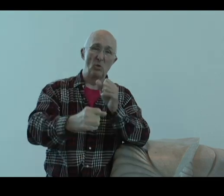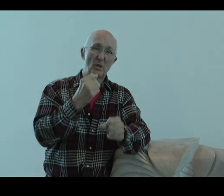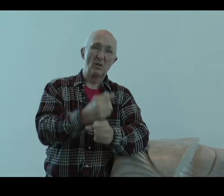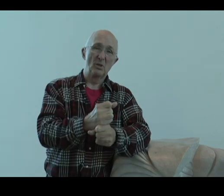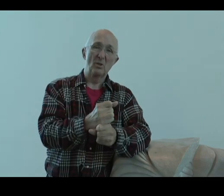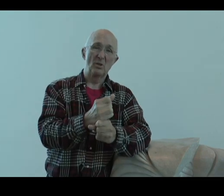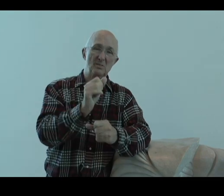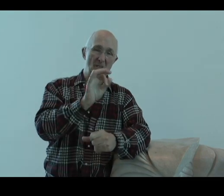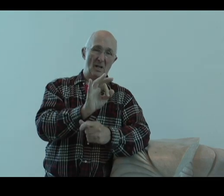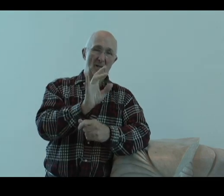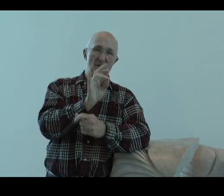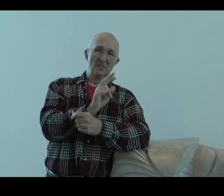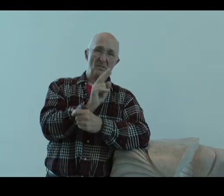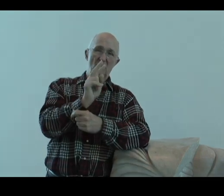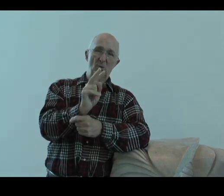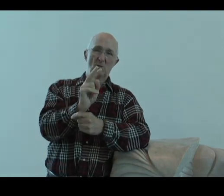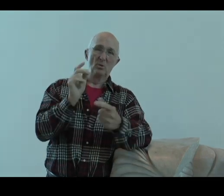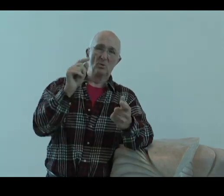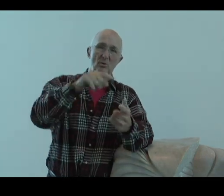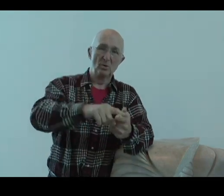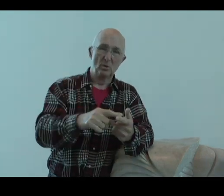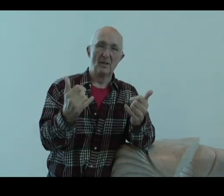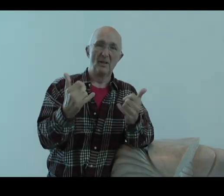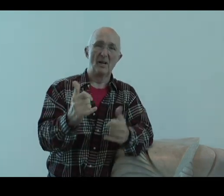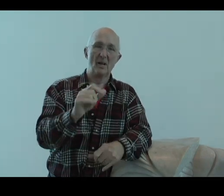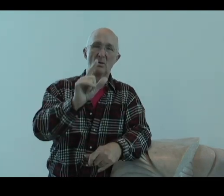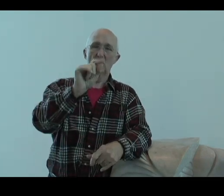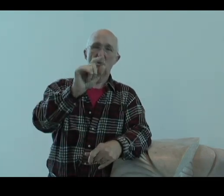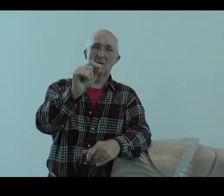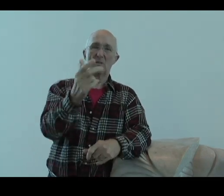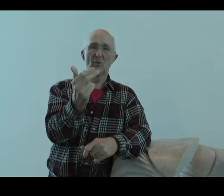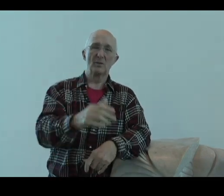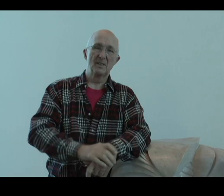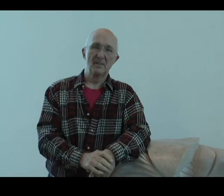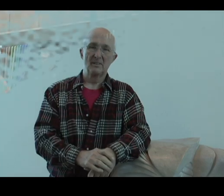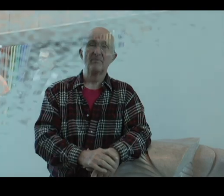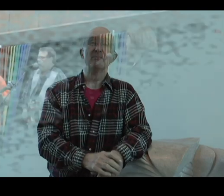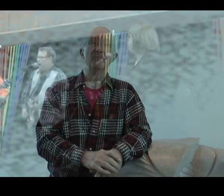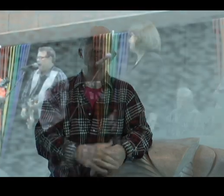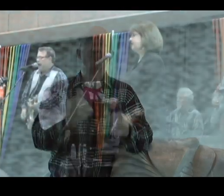for 40 years now, since 1972 until now, 2013.